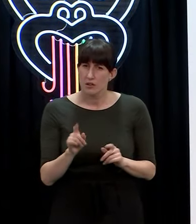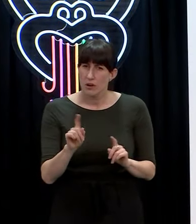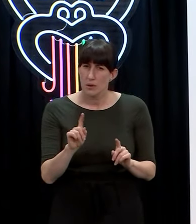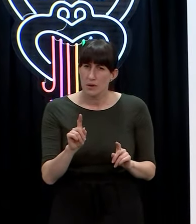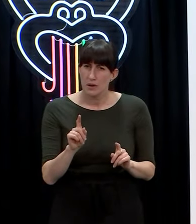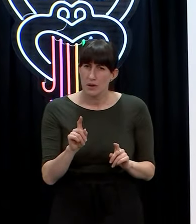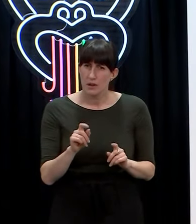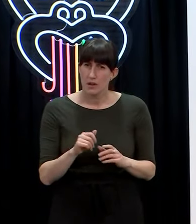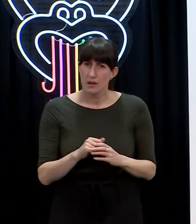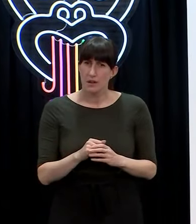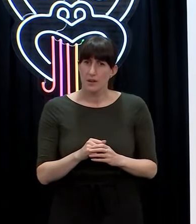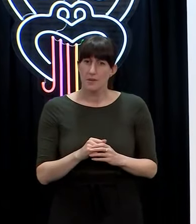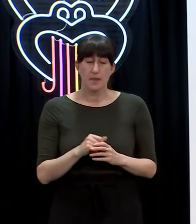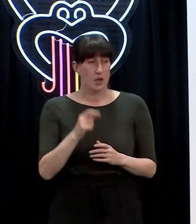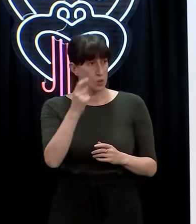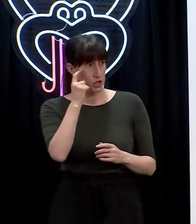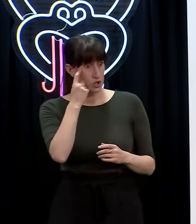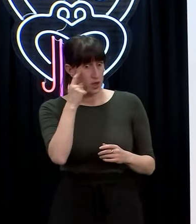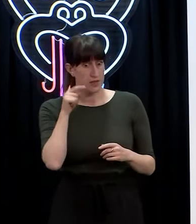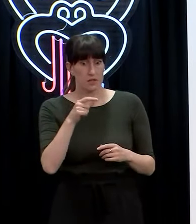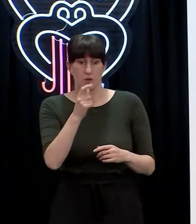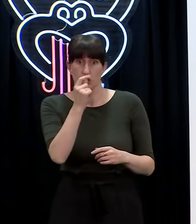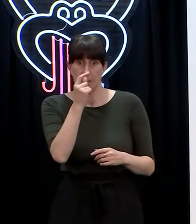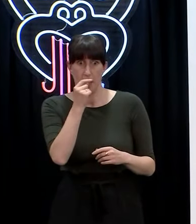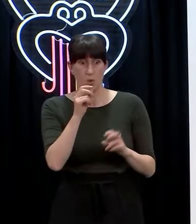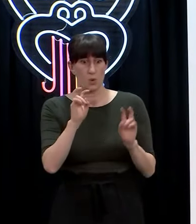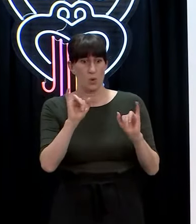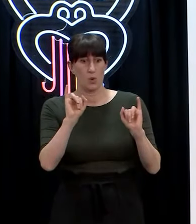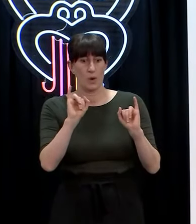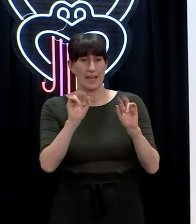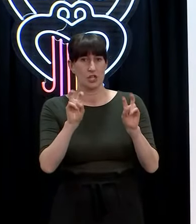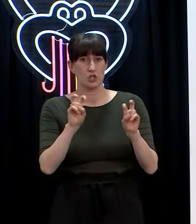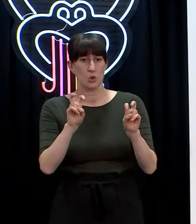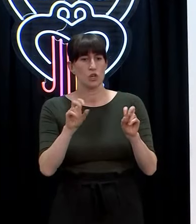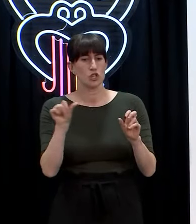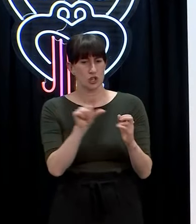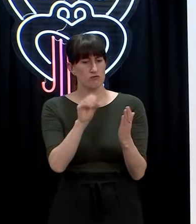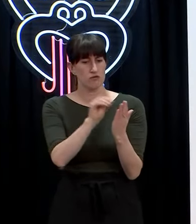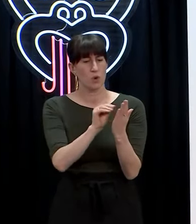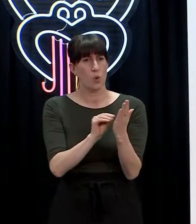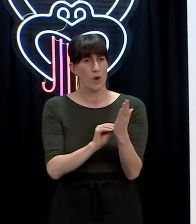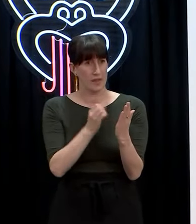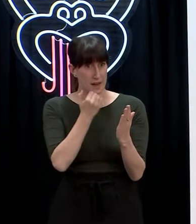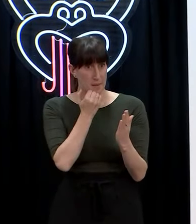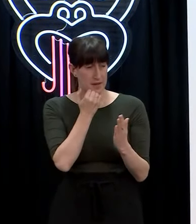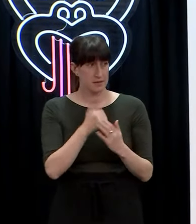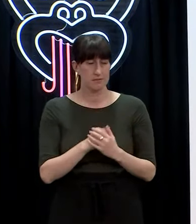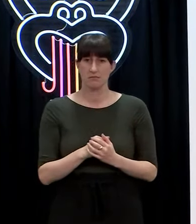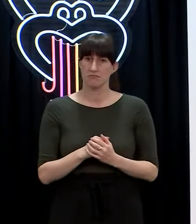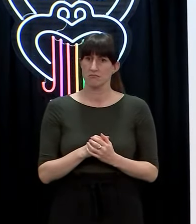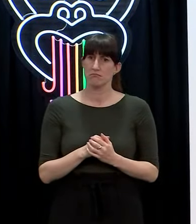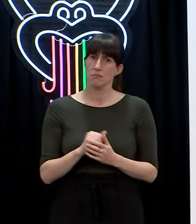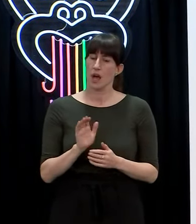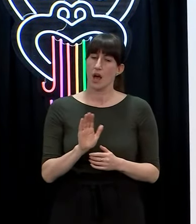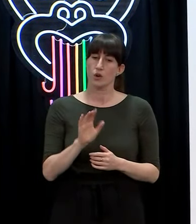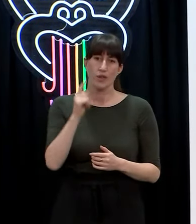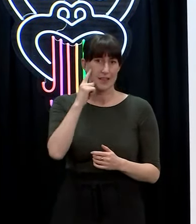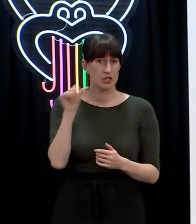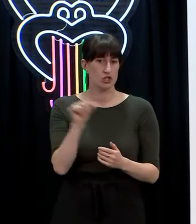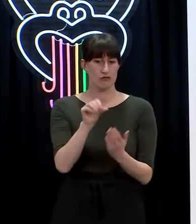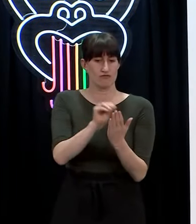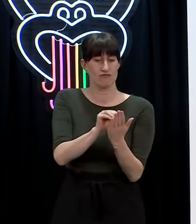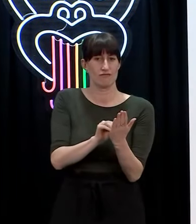you concerned that it may become an issue, and do you think it should be recorded in terms of the numbers? I don't think it needs to be recorded, and one of the reasons